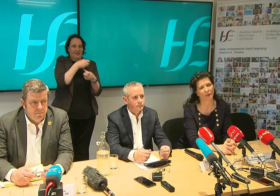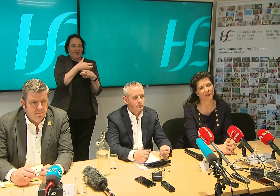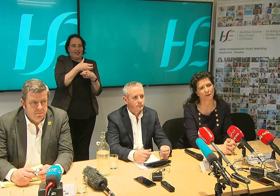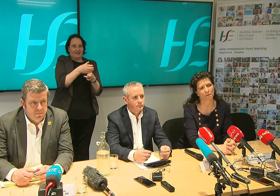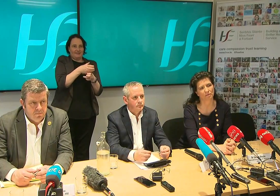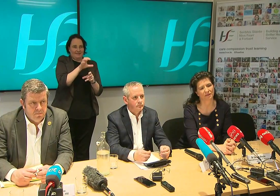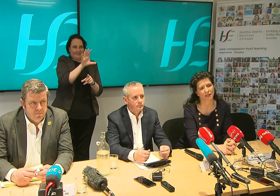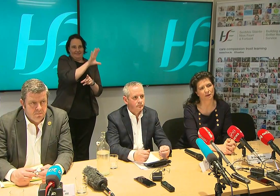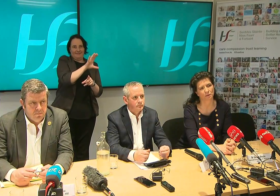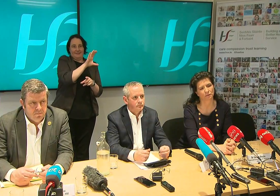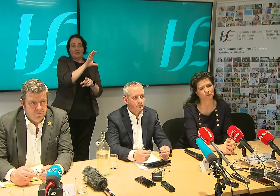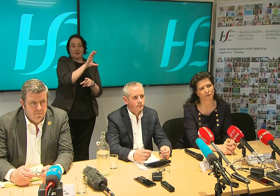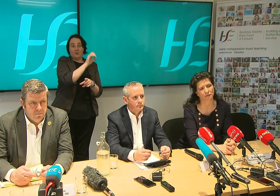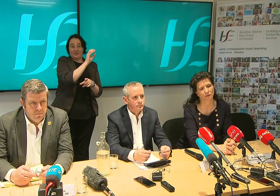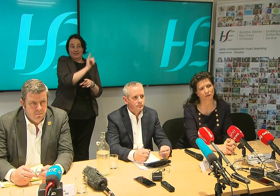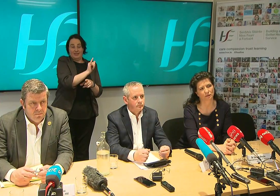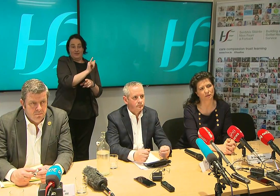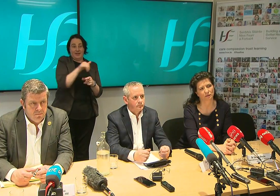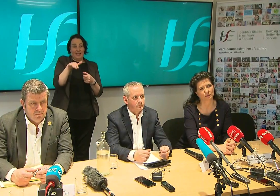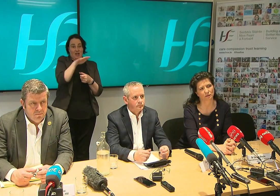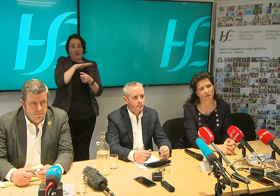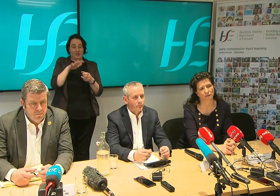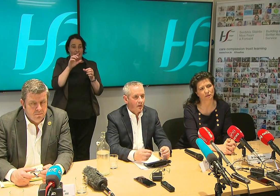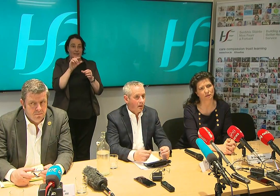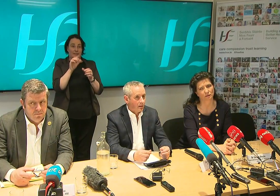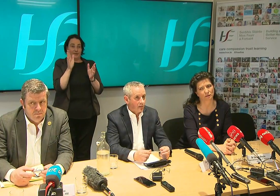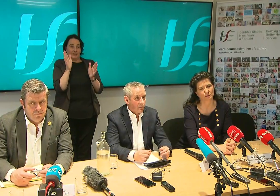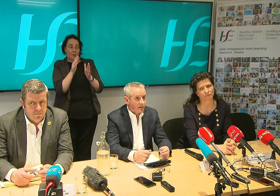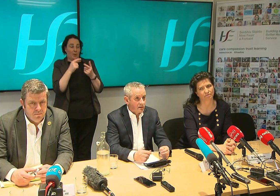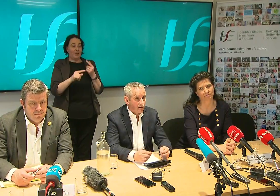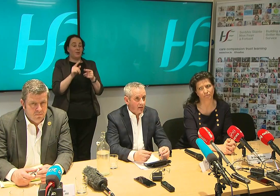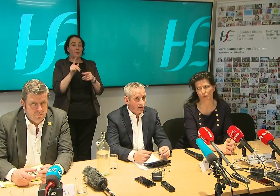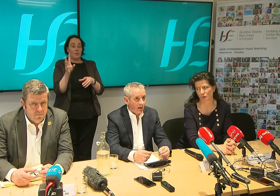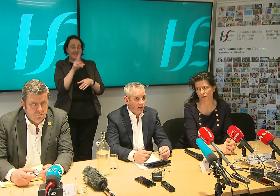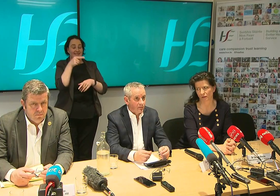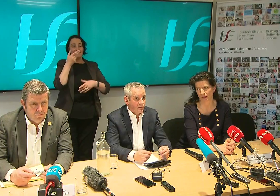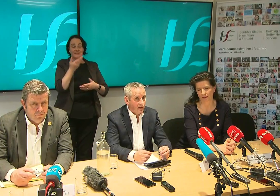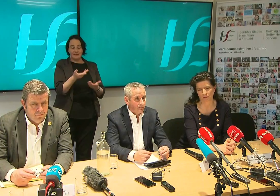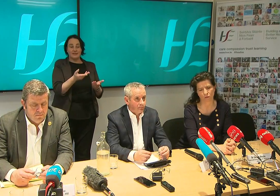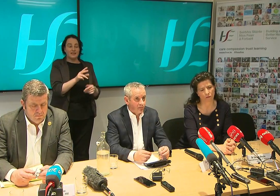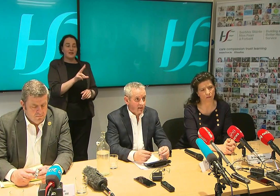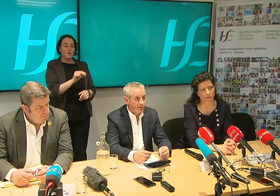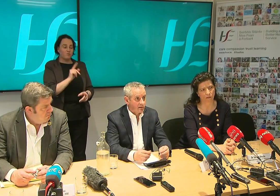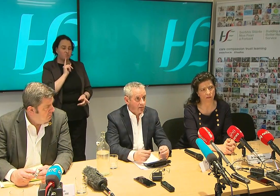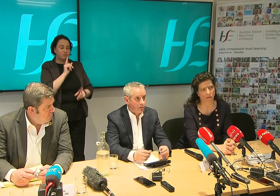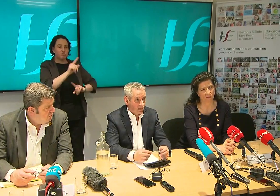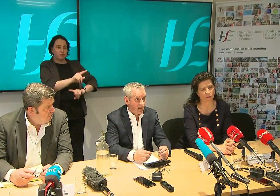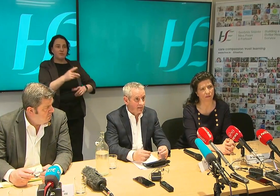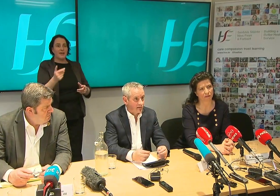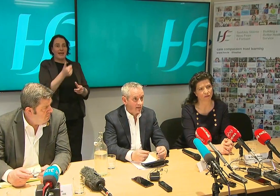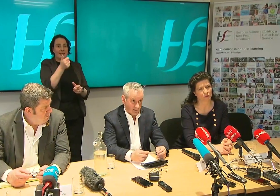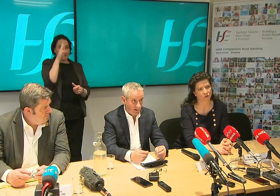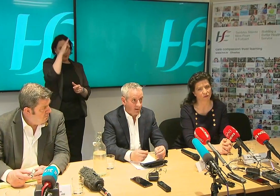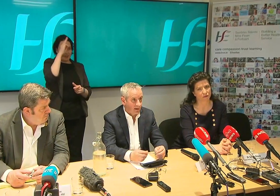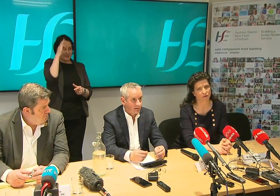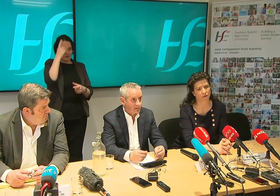county or specific, you know, even the region smaller than the West. No, because any of the principals who contact